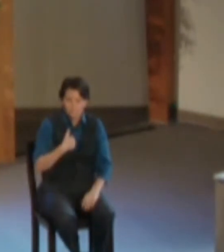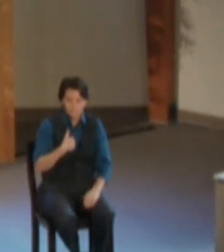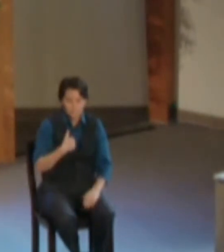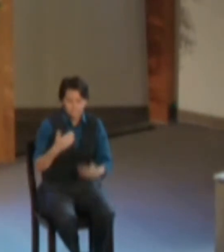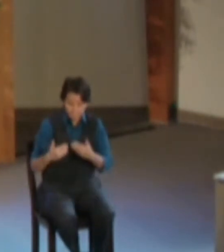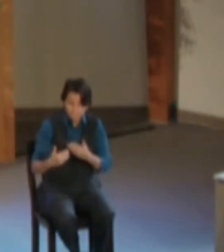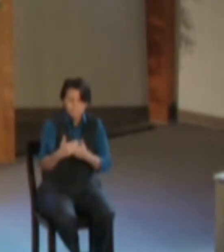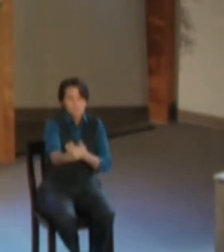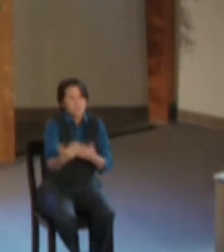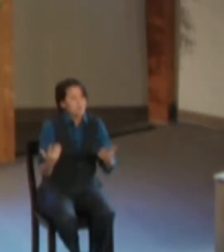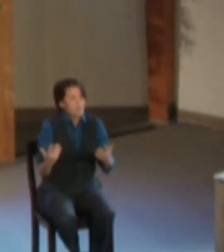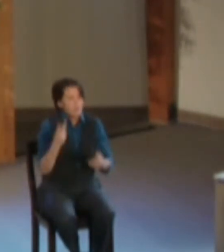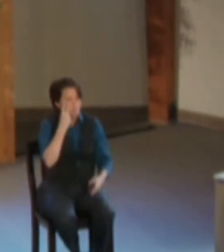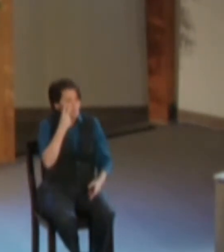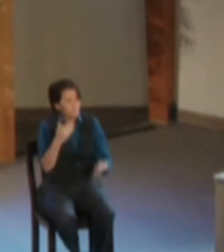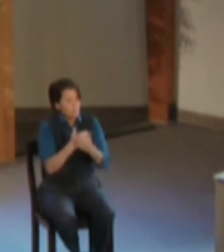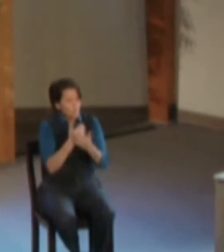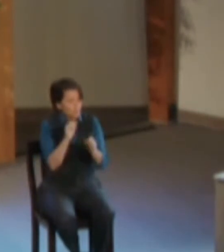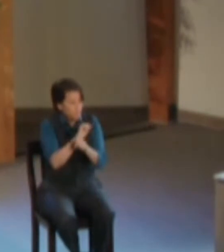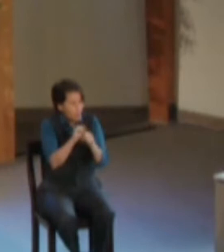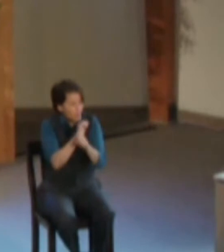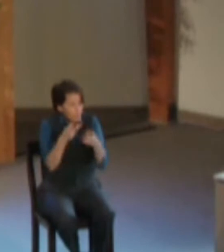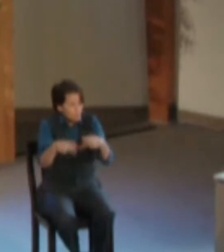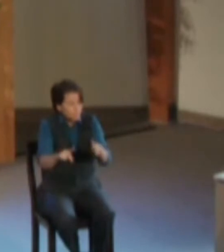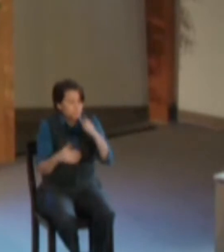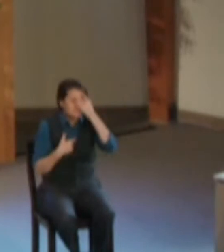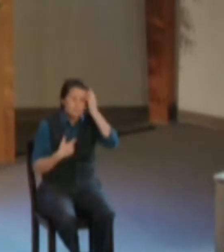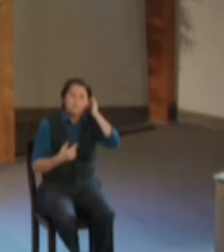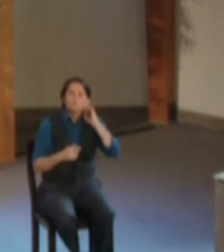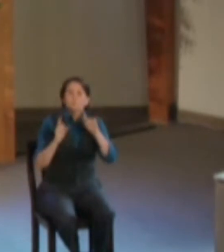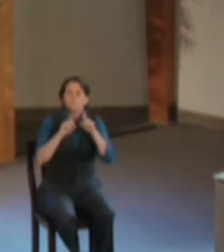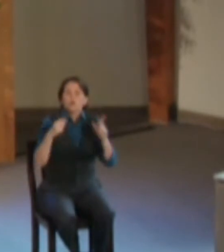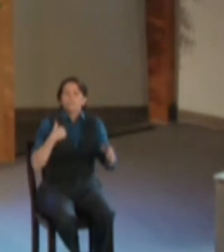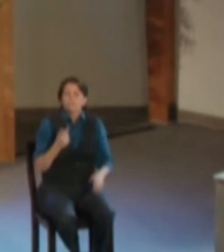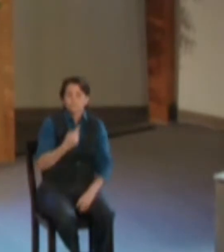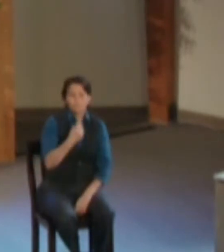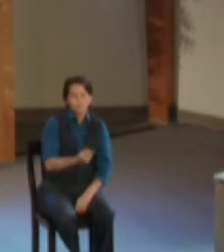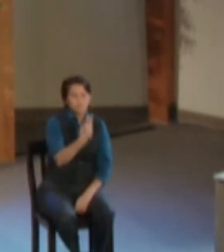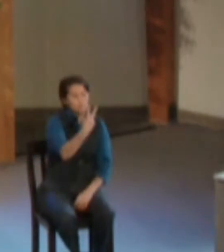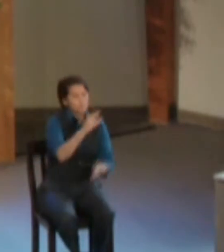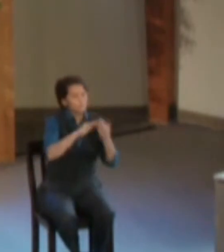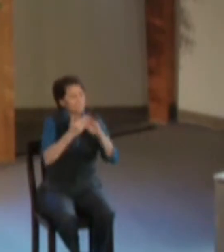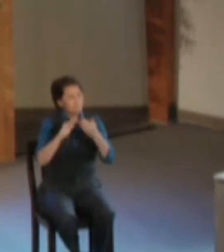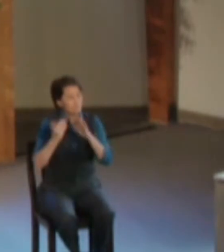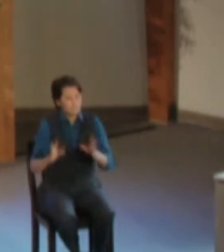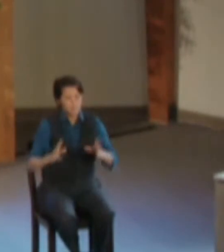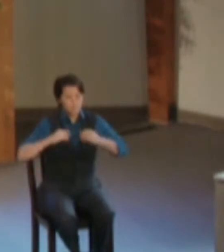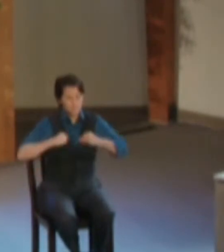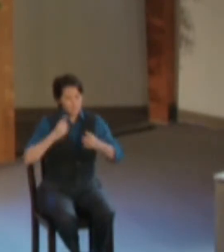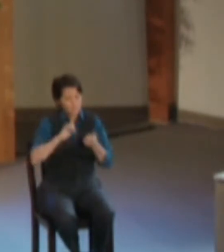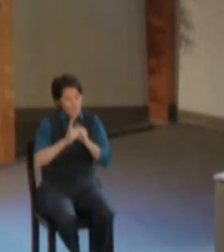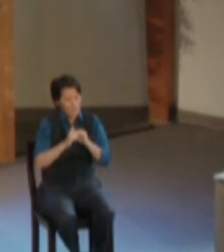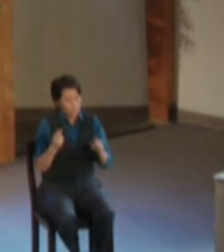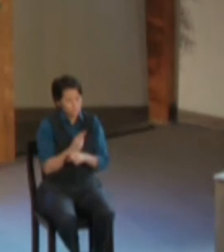I'm looking for new employment opportunities. But Eugene is one of only two Northwest cities to embrace the idea of dealing with homelessness in this fashion.